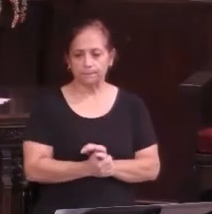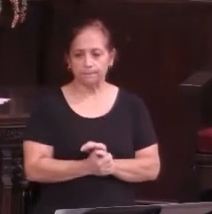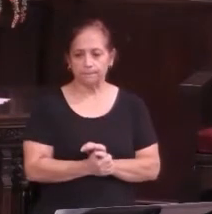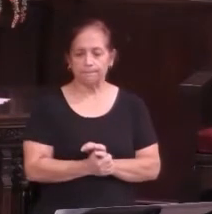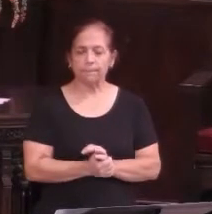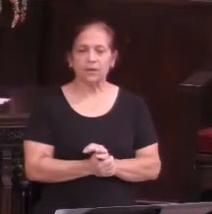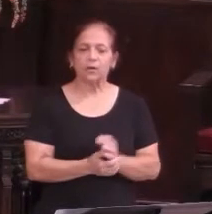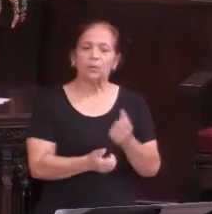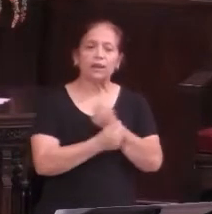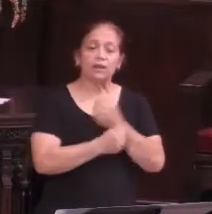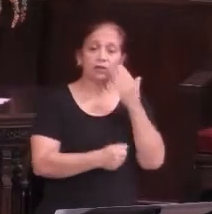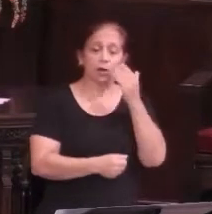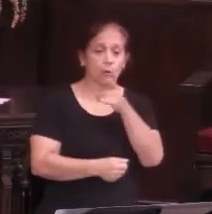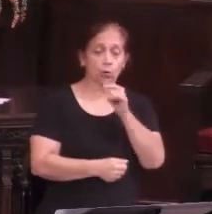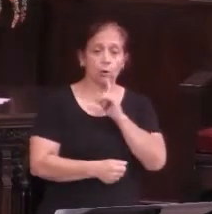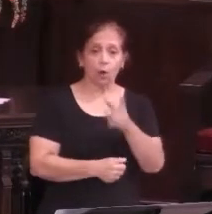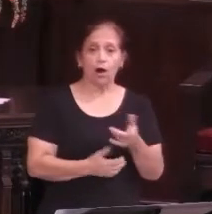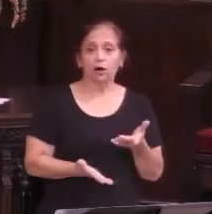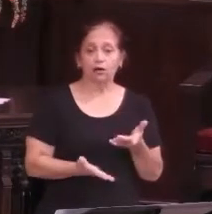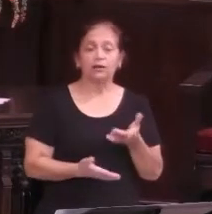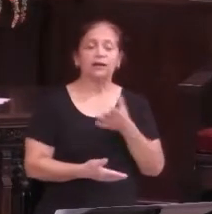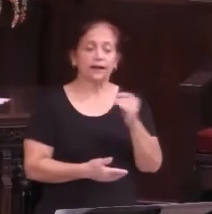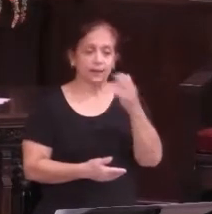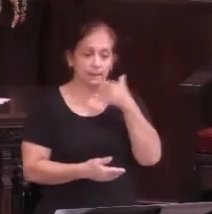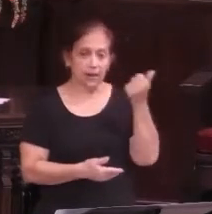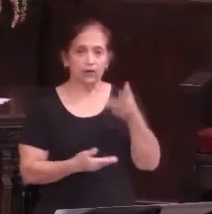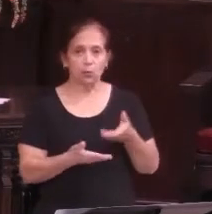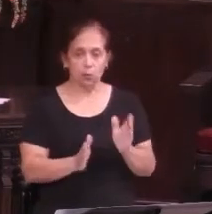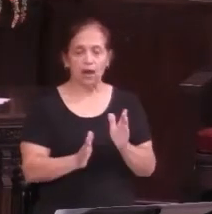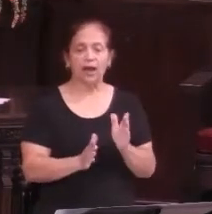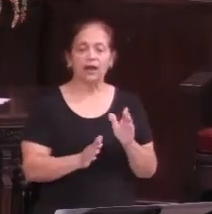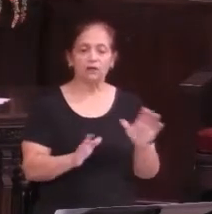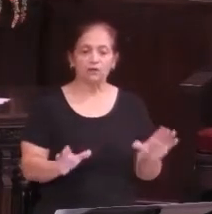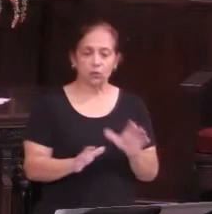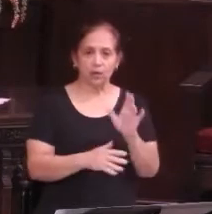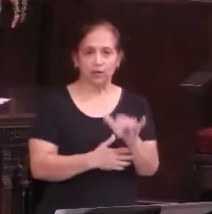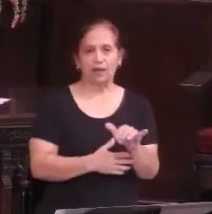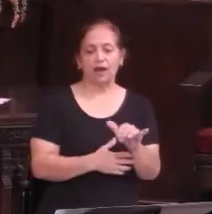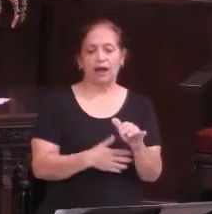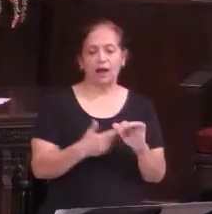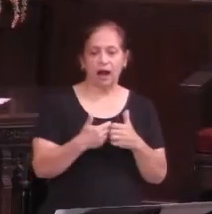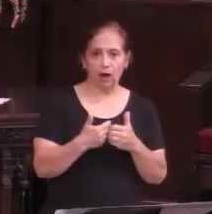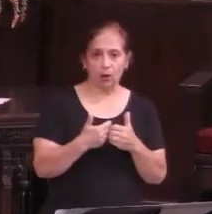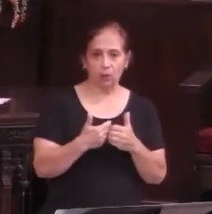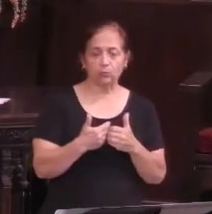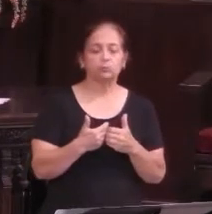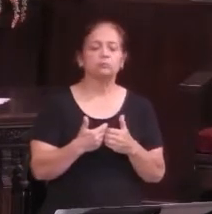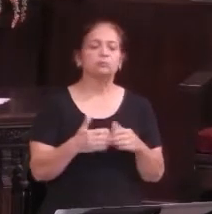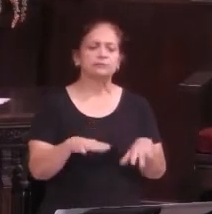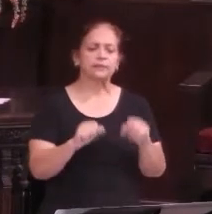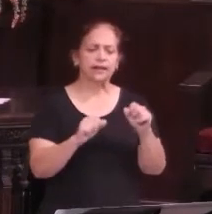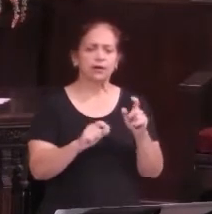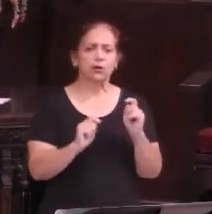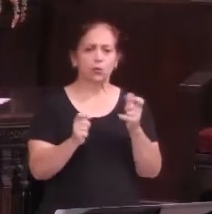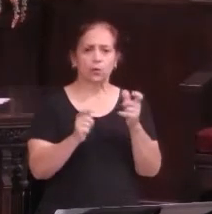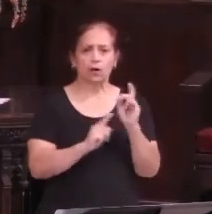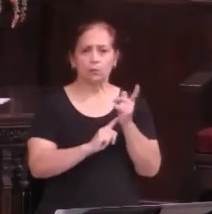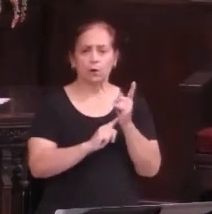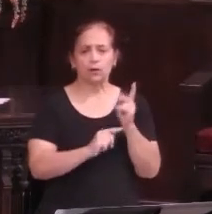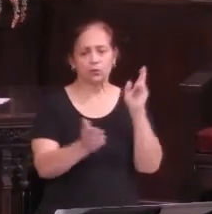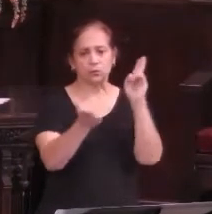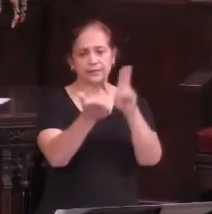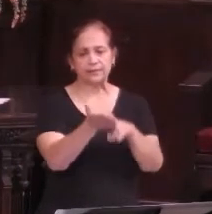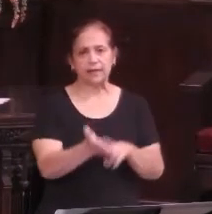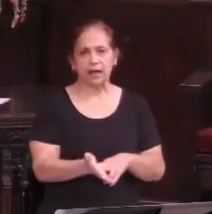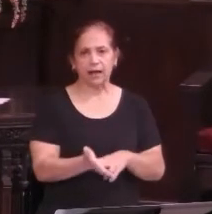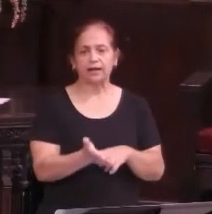We'd love to know who you are. And the best way of doing that is by taking a quick moment to